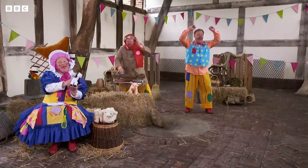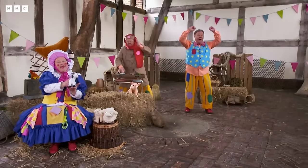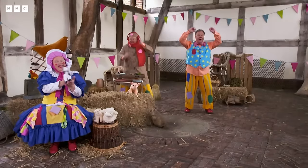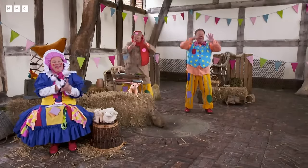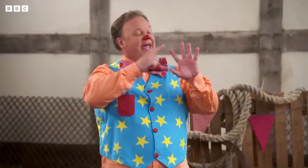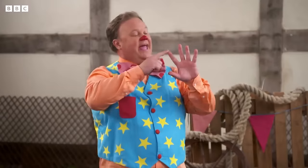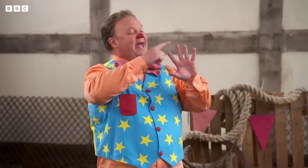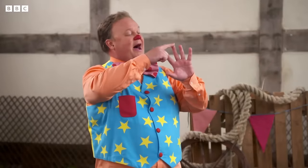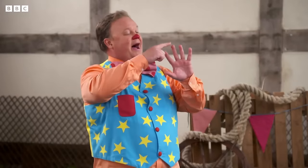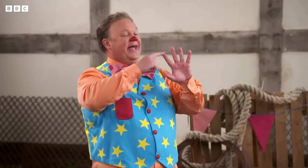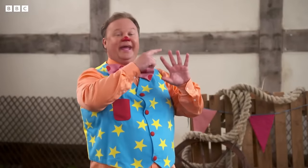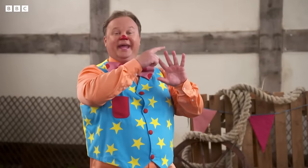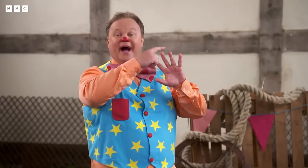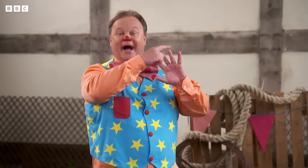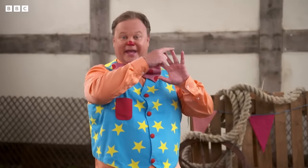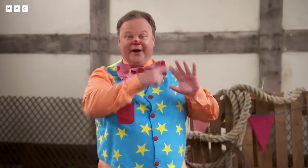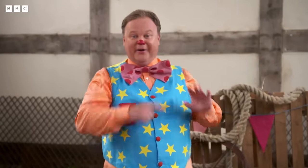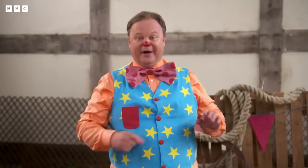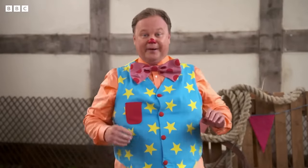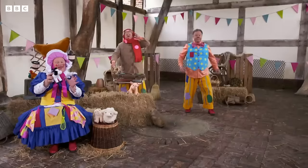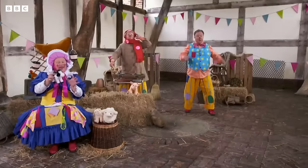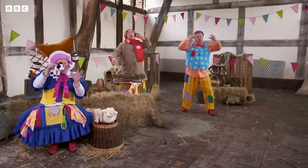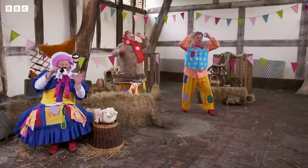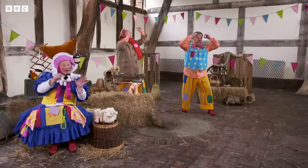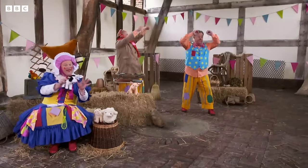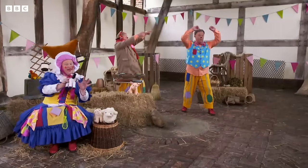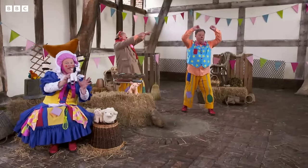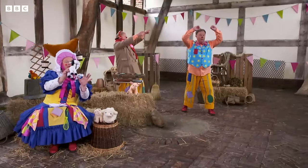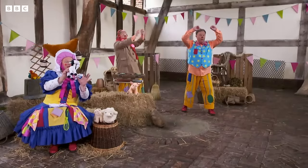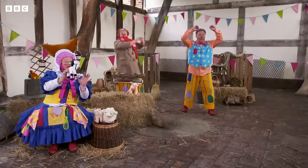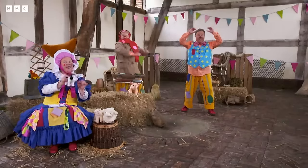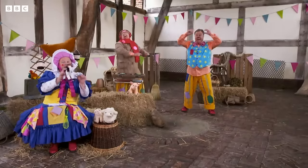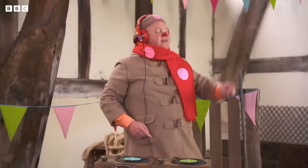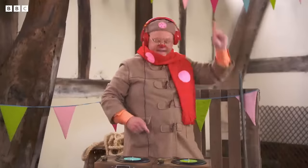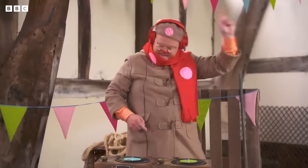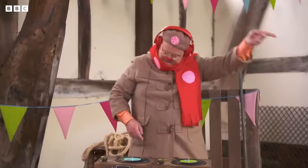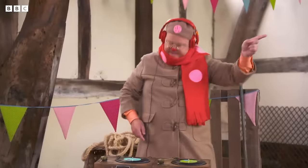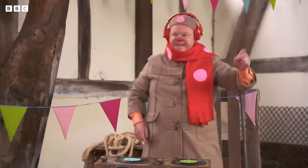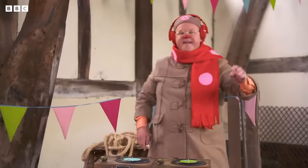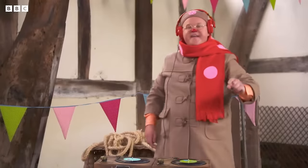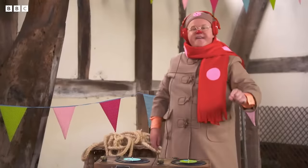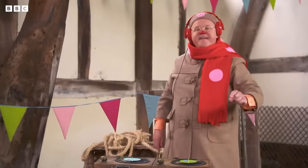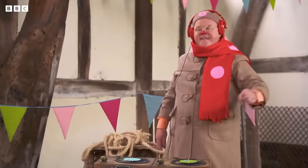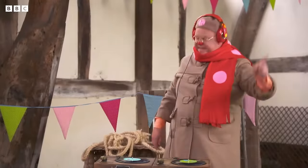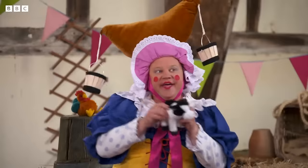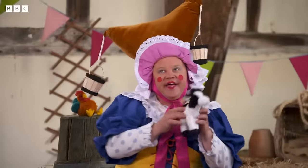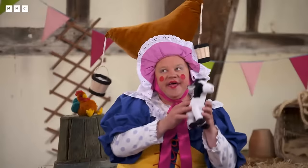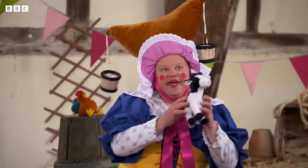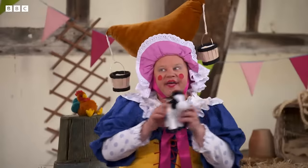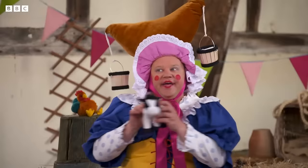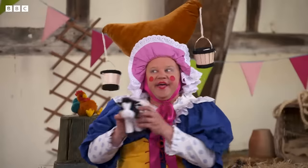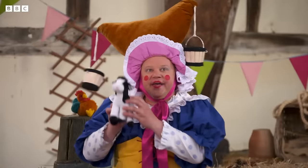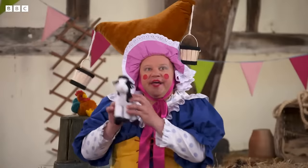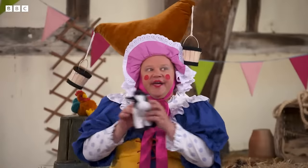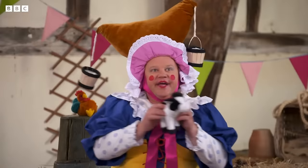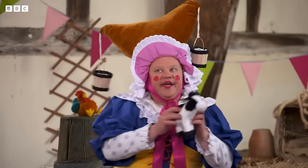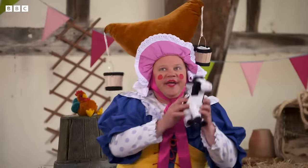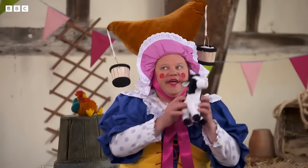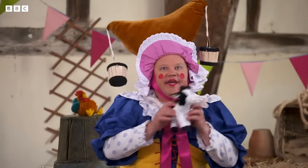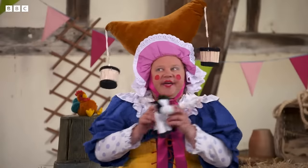cow, E-I-E-I-O. With a moo-moo here, a moo-moo there, here a moo, there a moo, everywhere